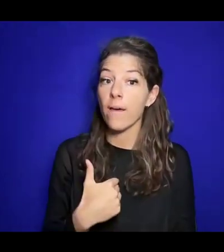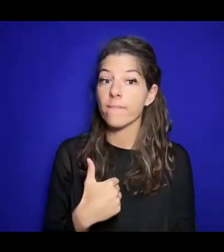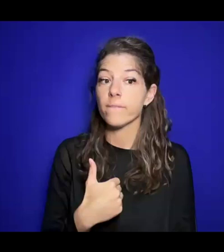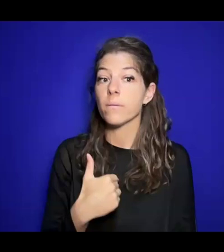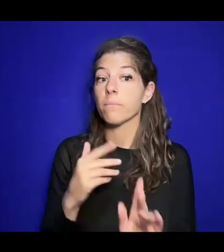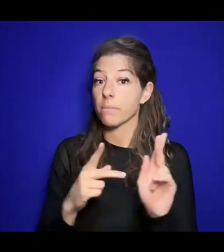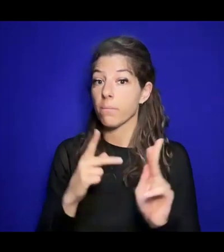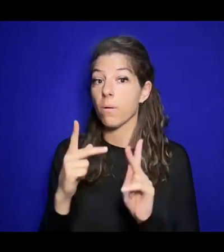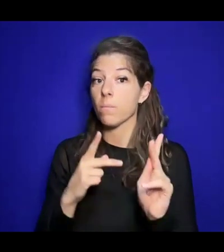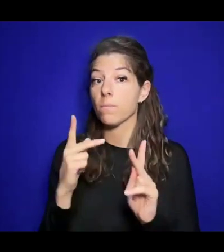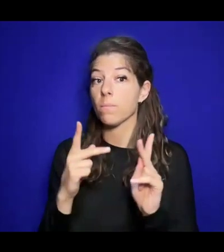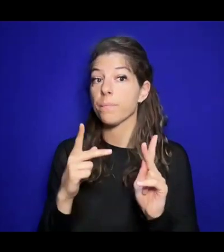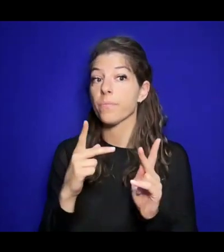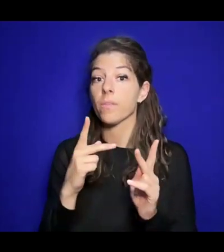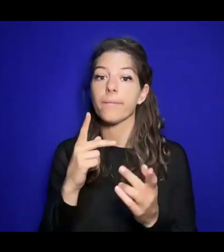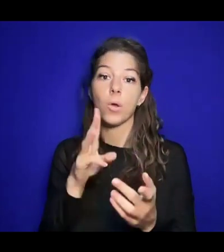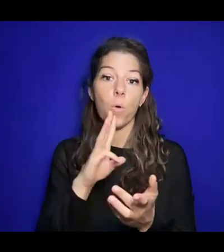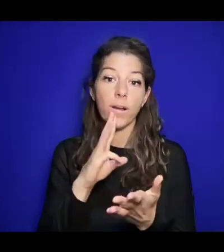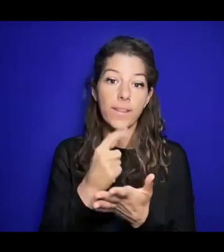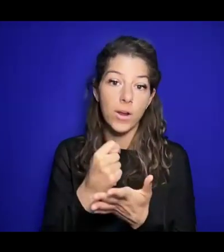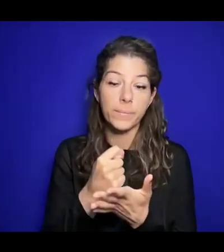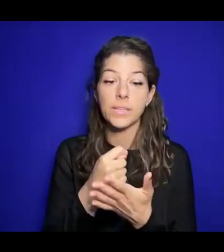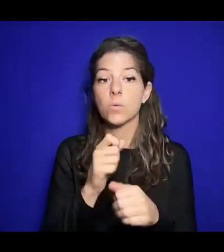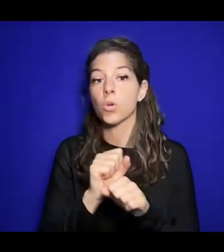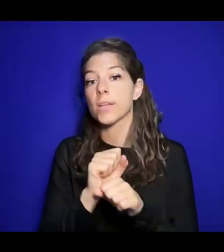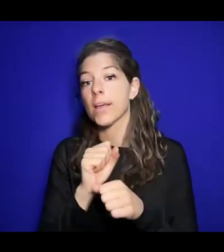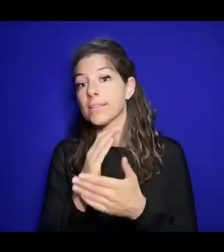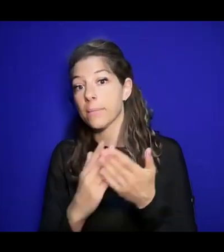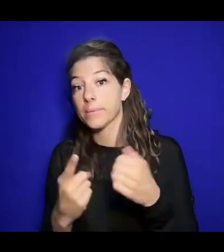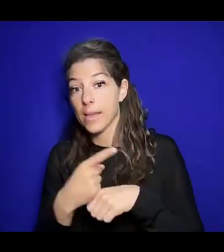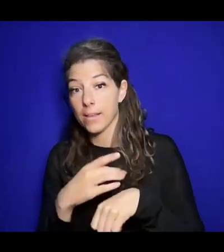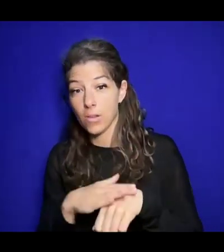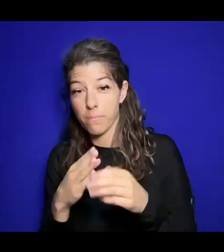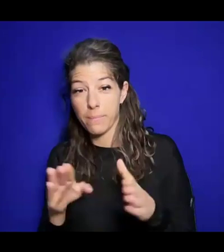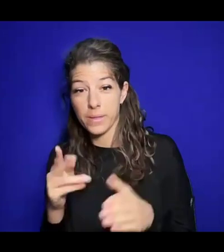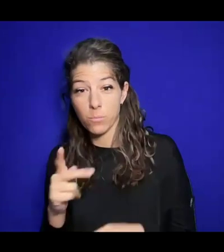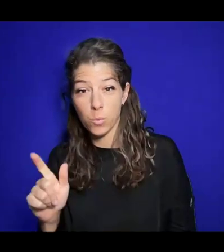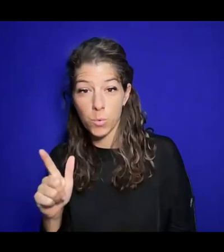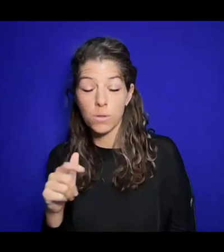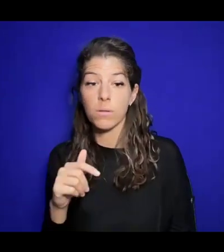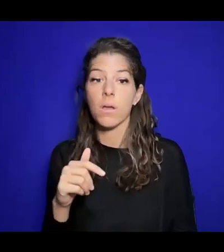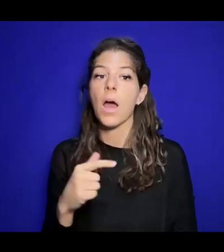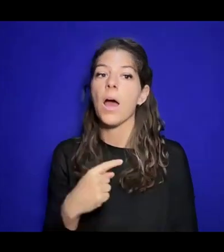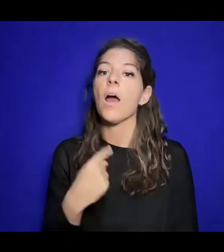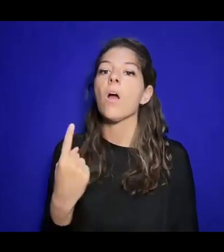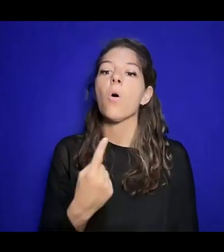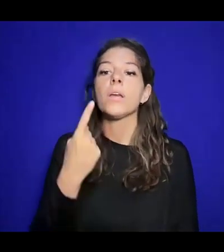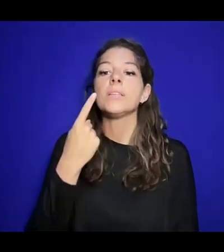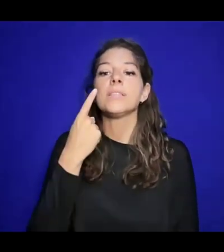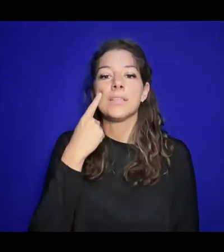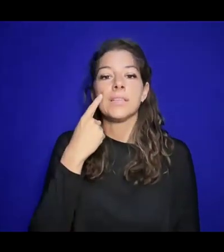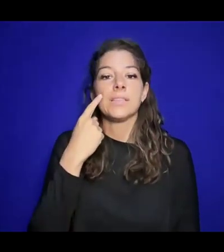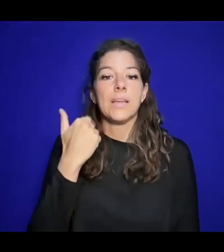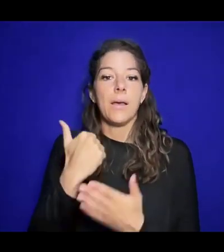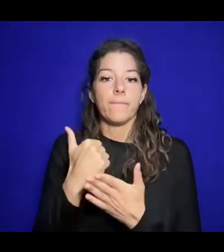people who do aquatic therapy working at certain days on the public pools. I always find it very